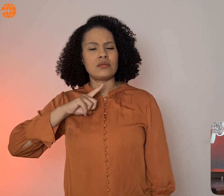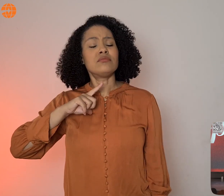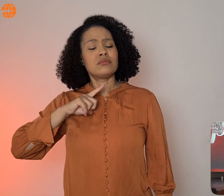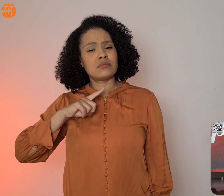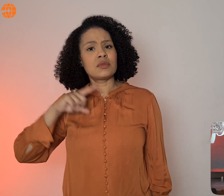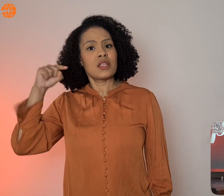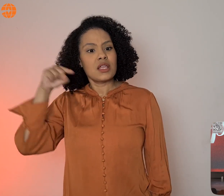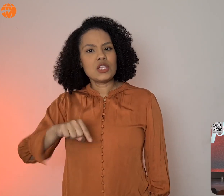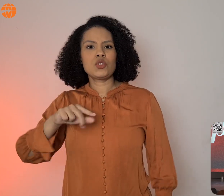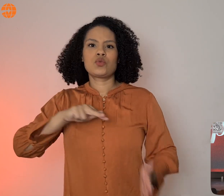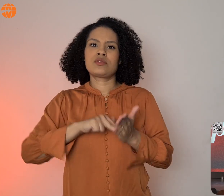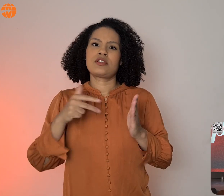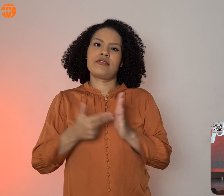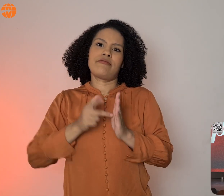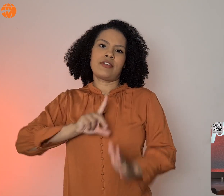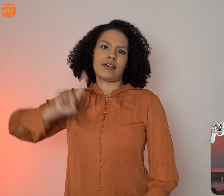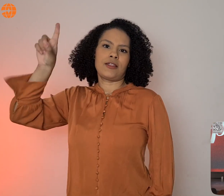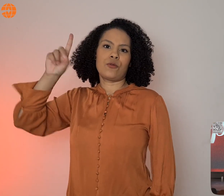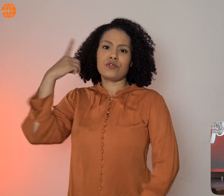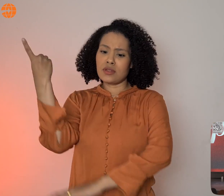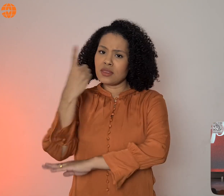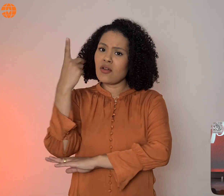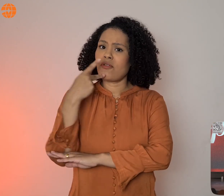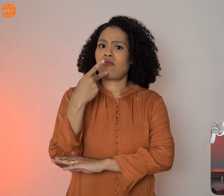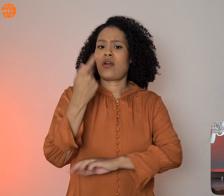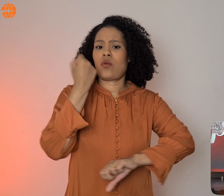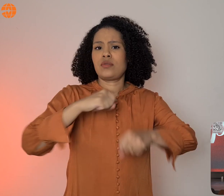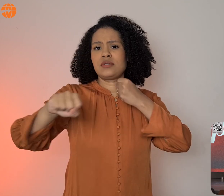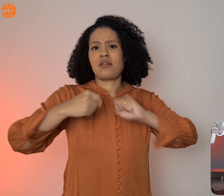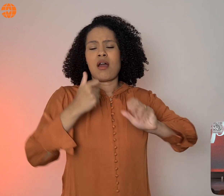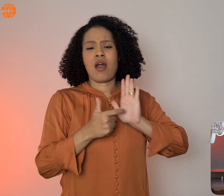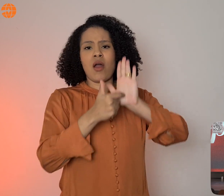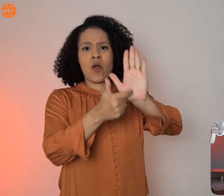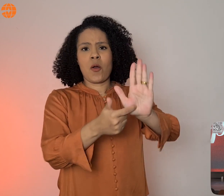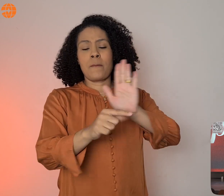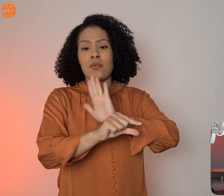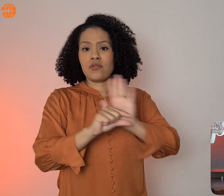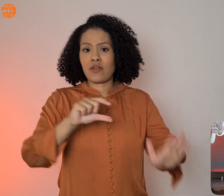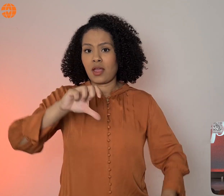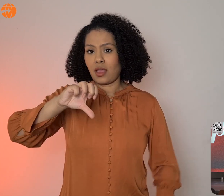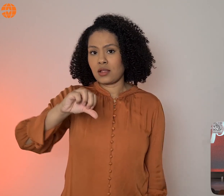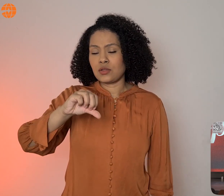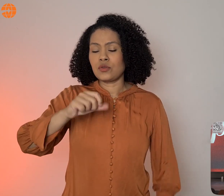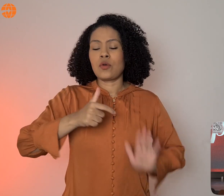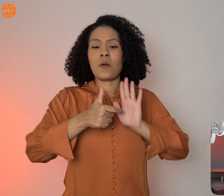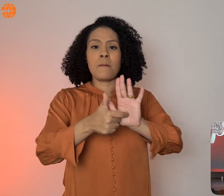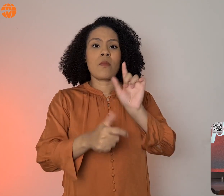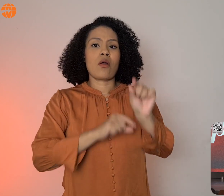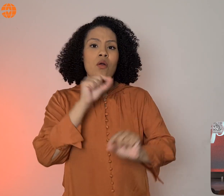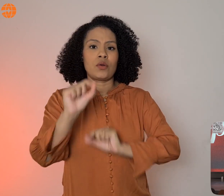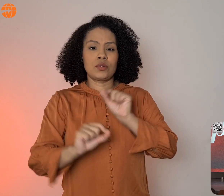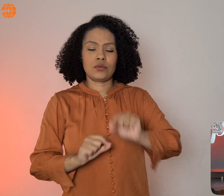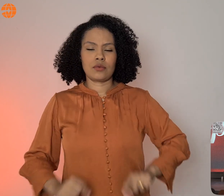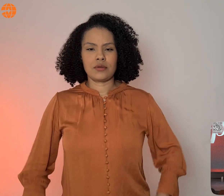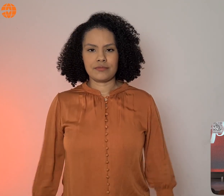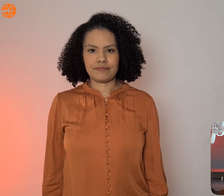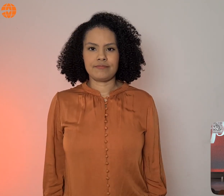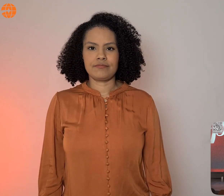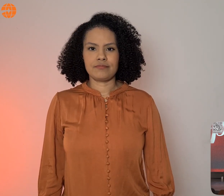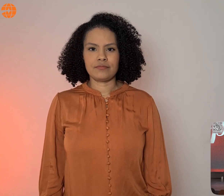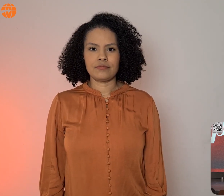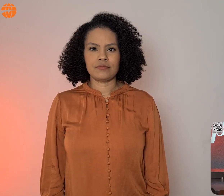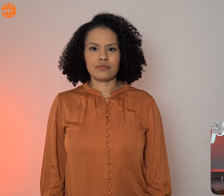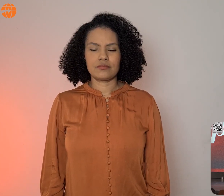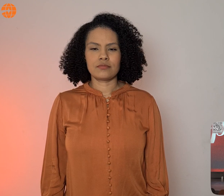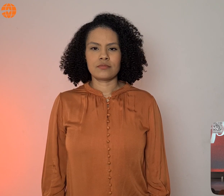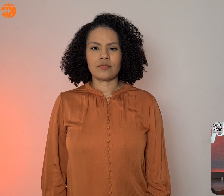says that's who God is. E Davi está dizendo, esse é quem Deus é. Verse 9, he continues, he will not always chide, nor will he keep his